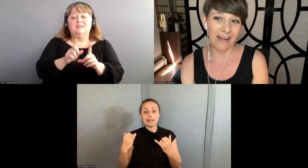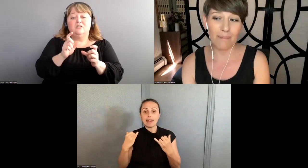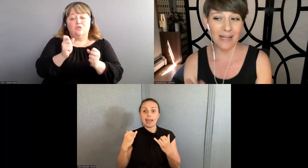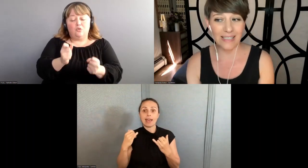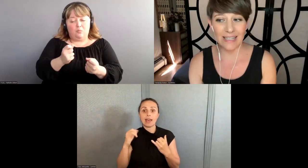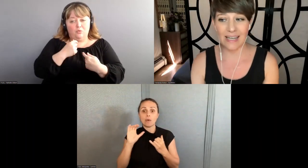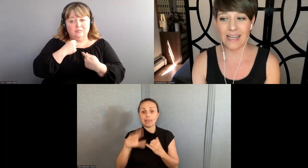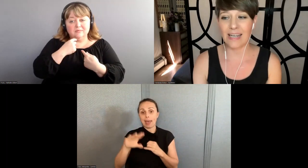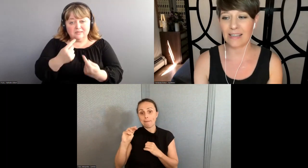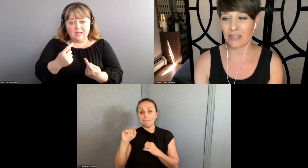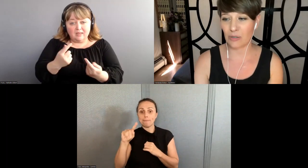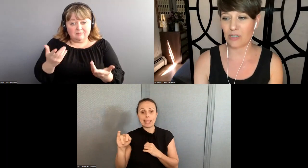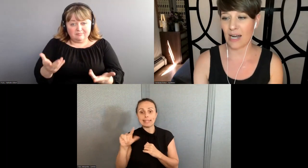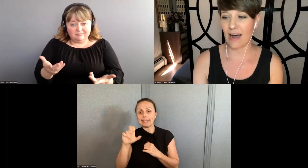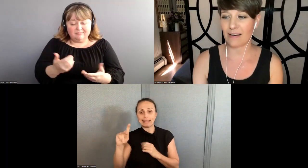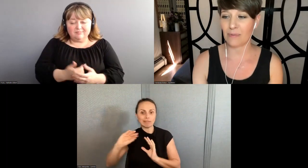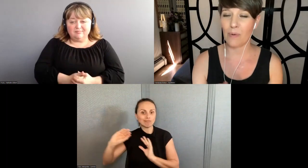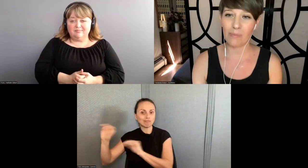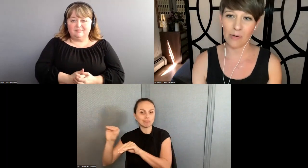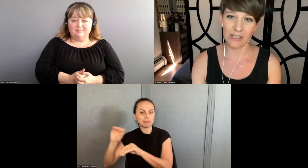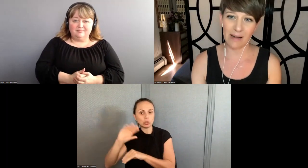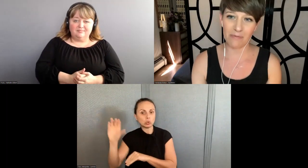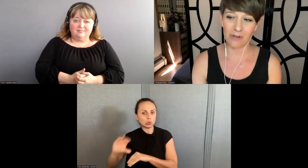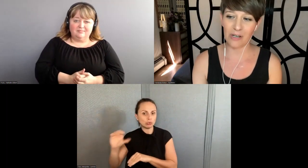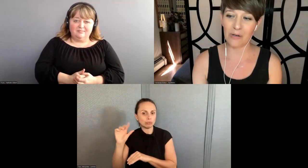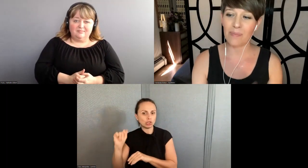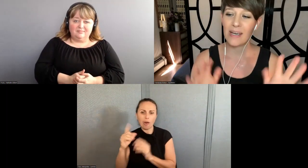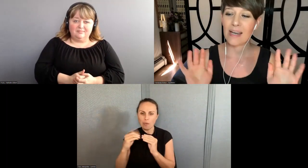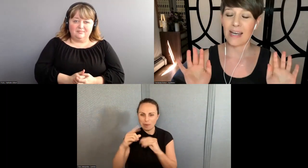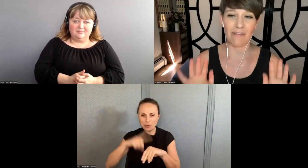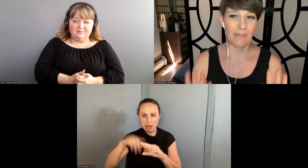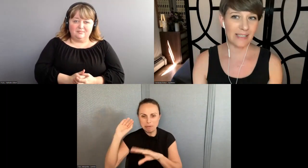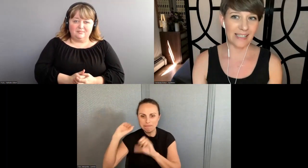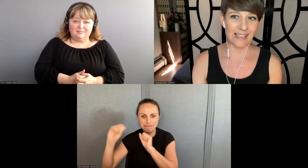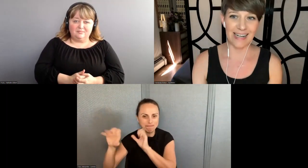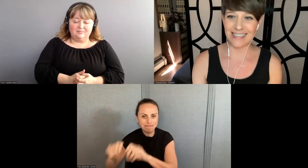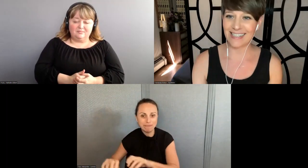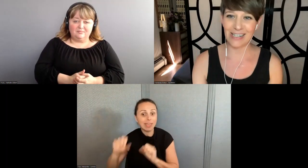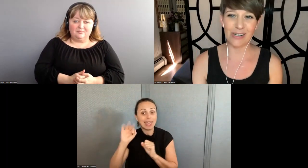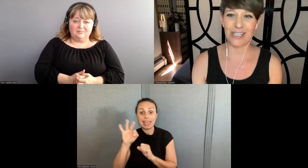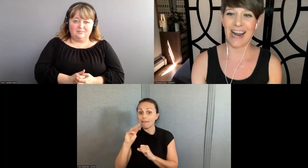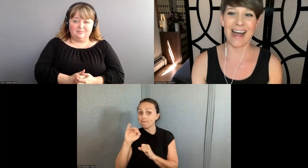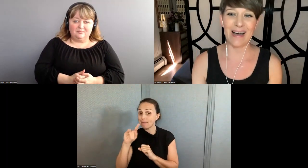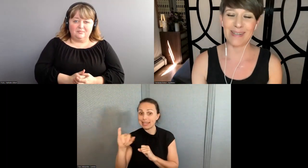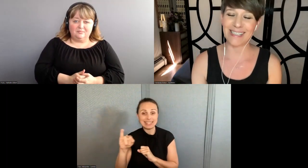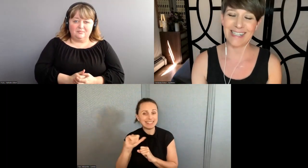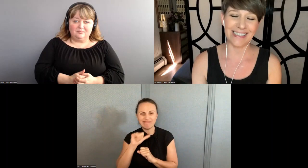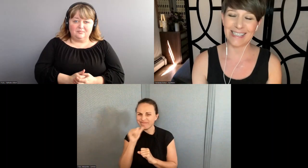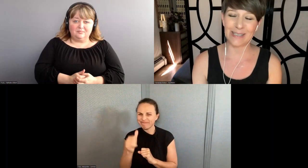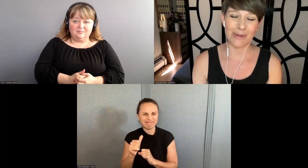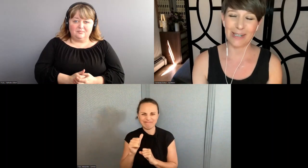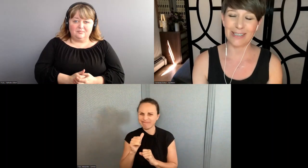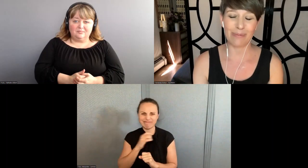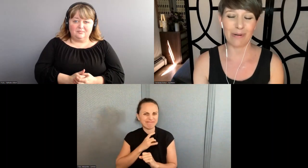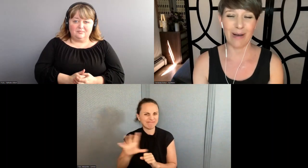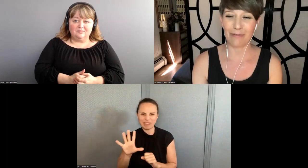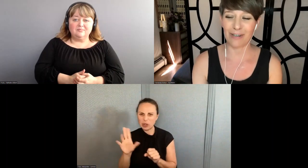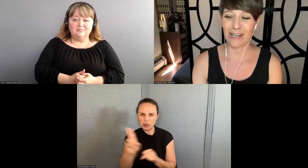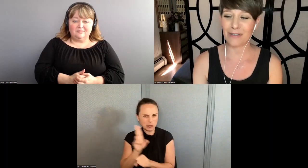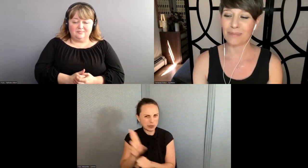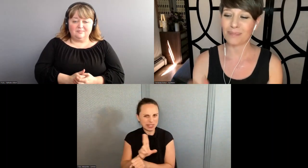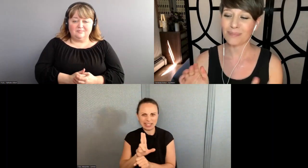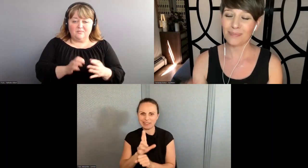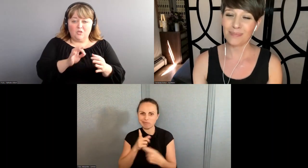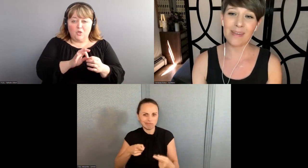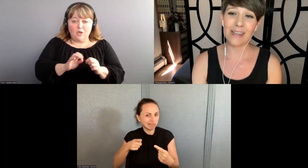that Menti link in the Zoom chat one more time for you. If Menti isn't your jam, doesn't work super well for